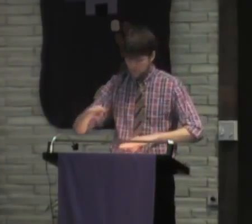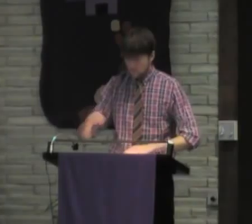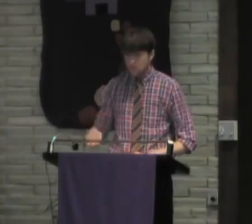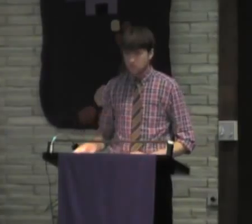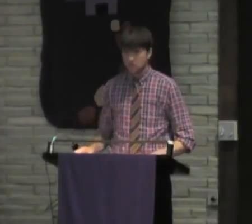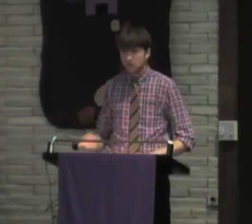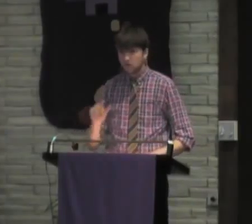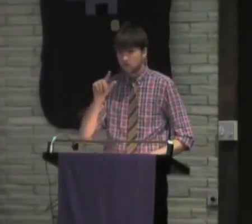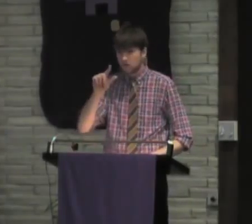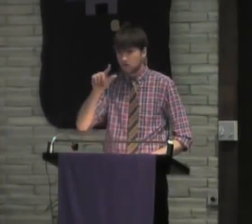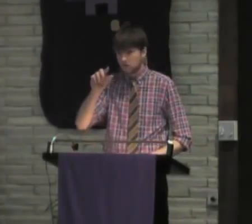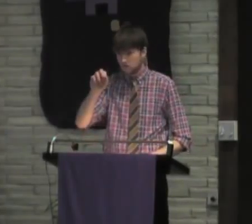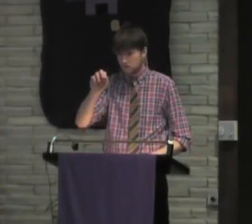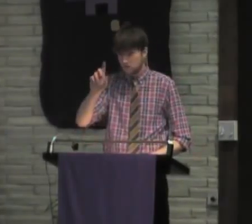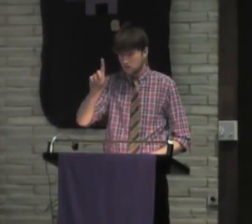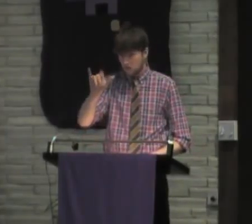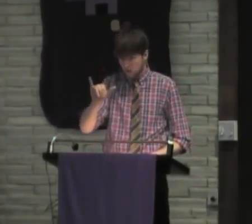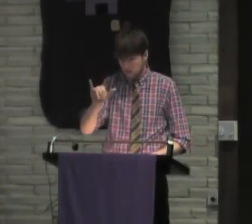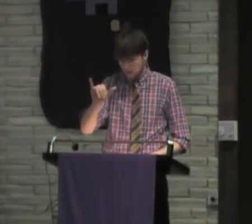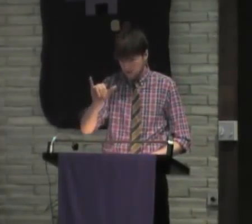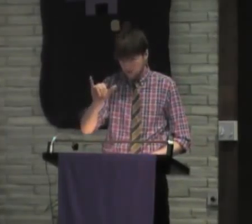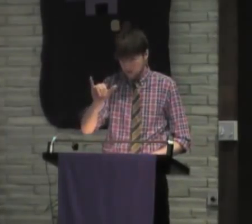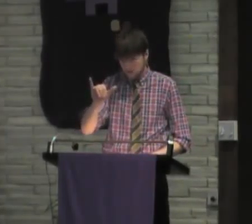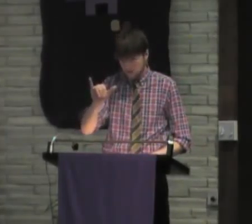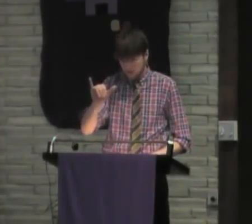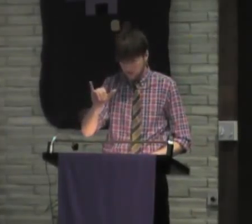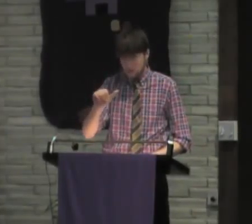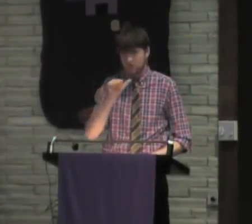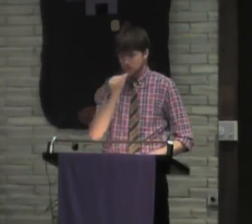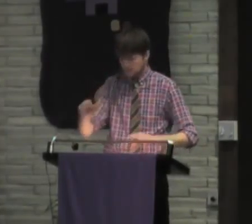It means not being satisfied, godly,